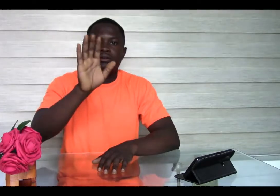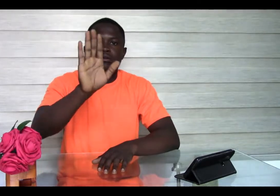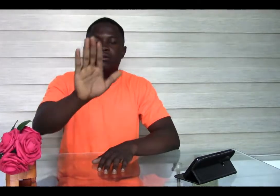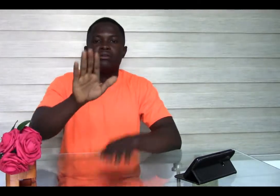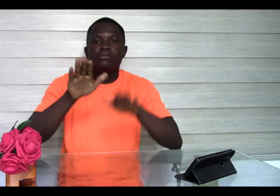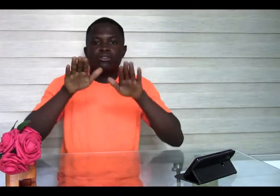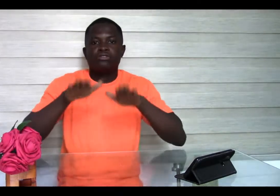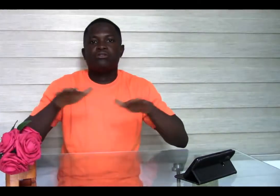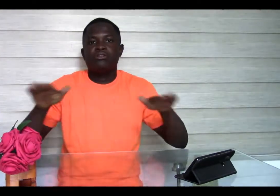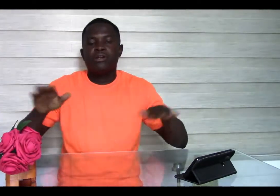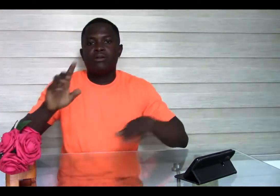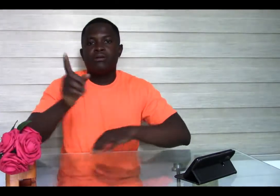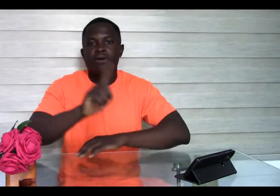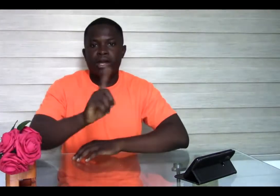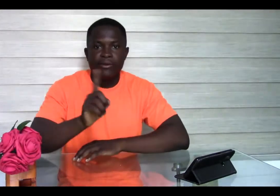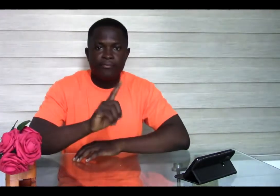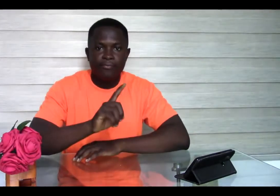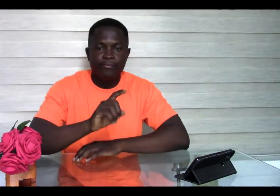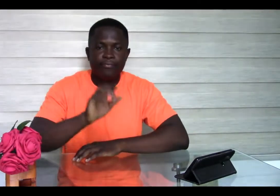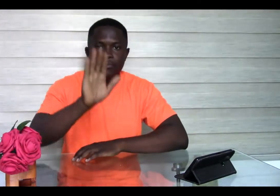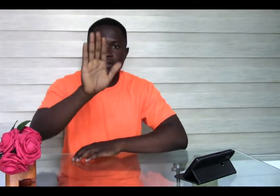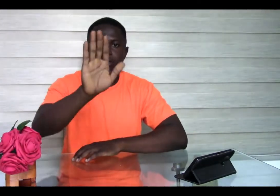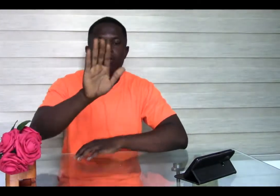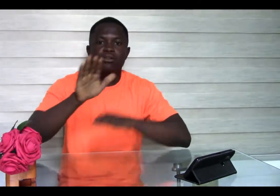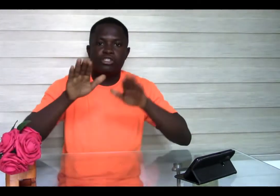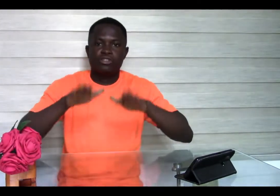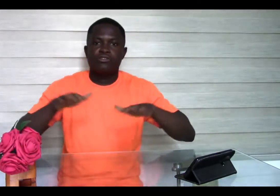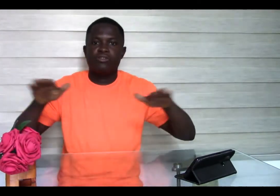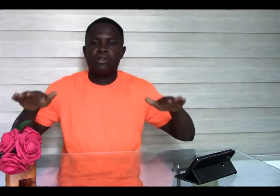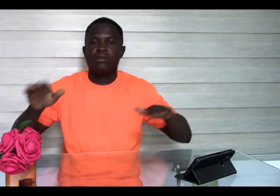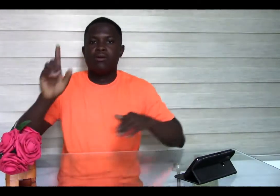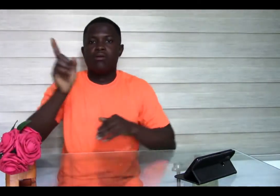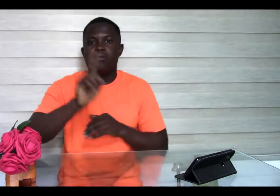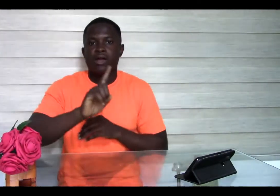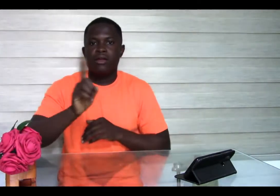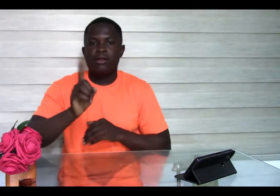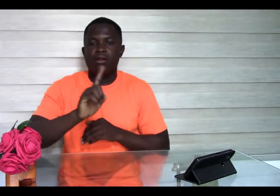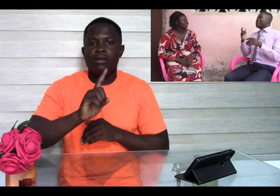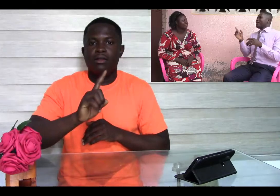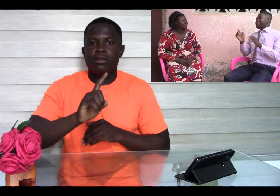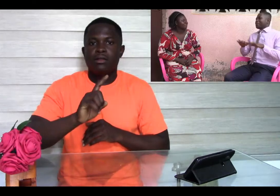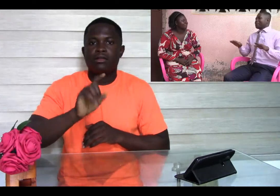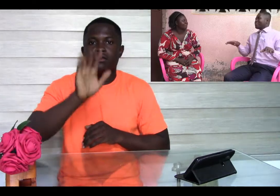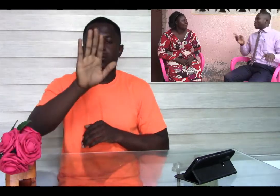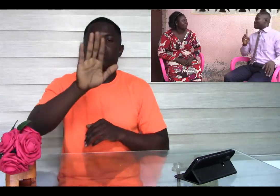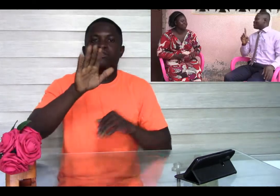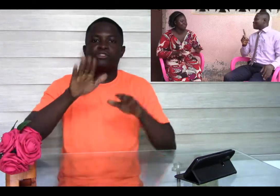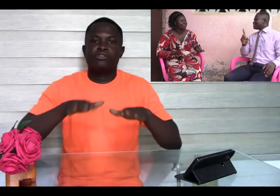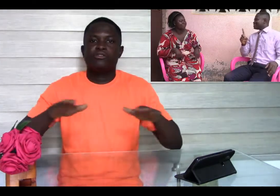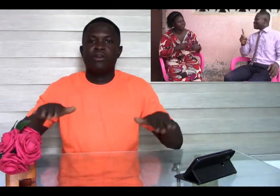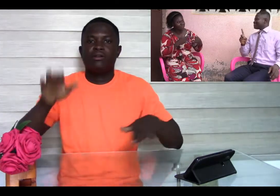your children where? Your children where? Your children